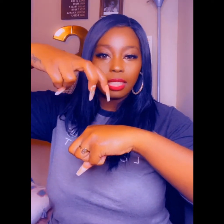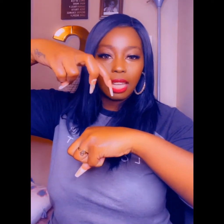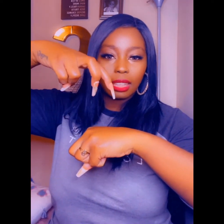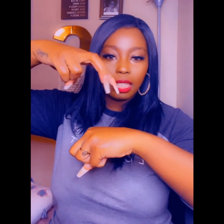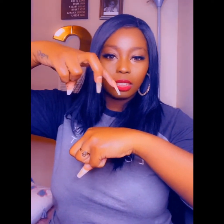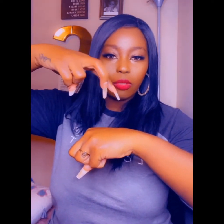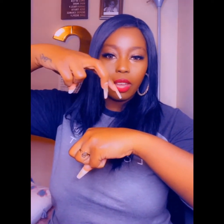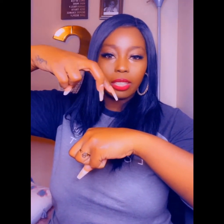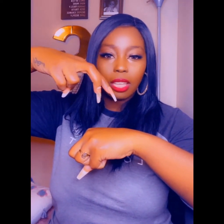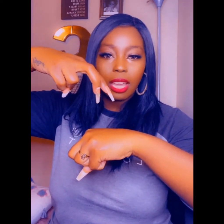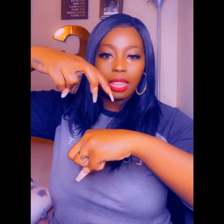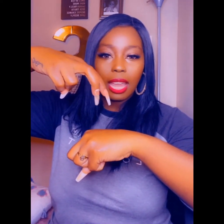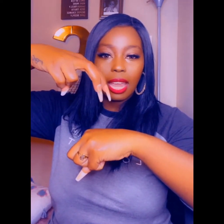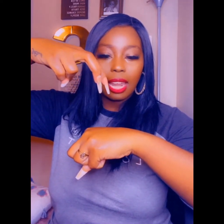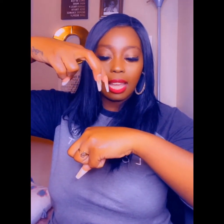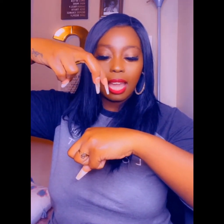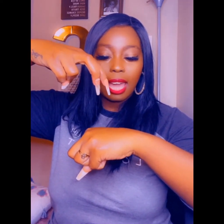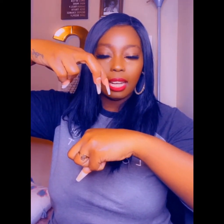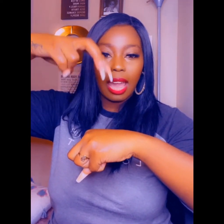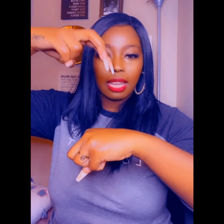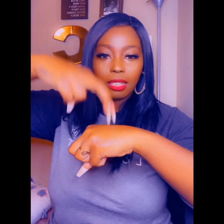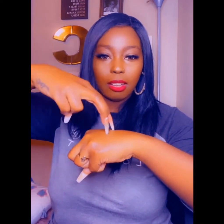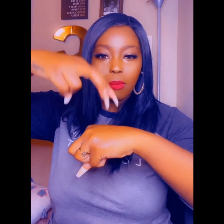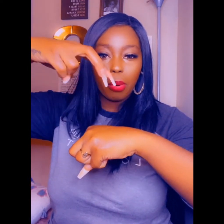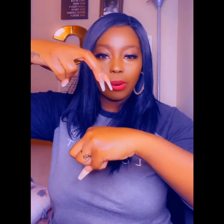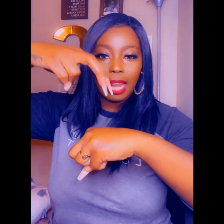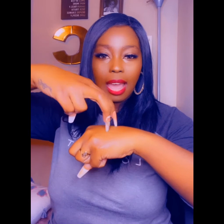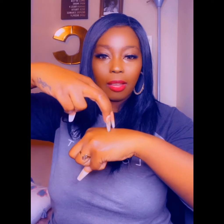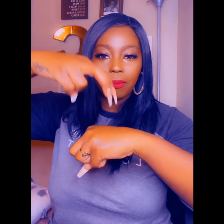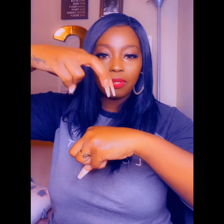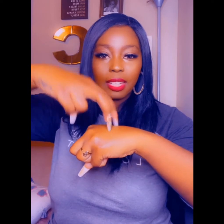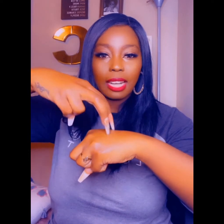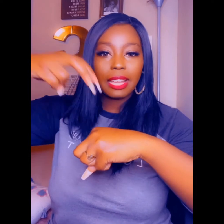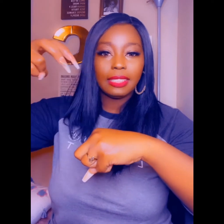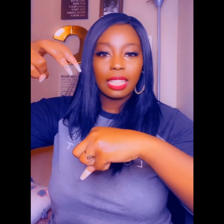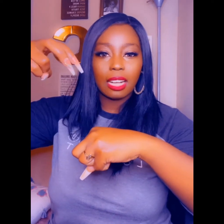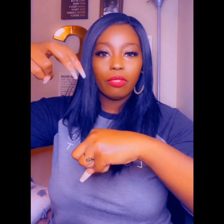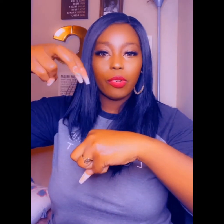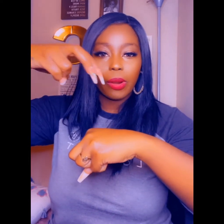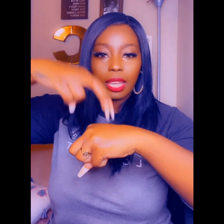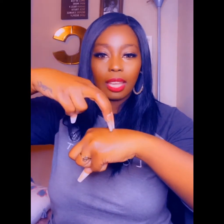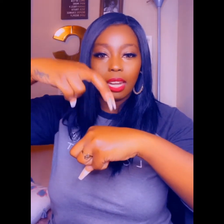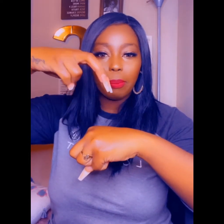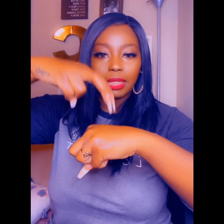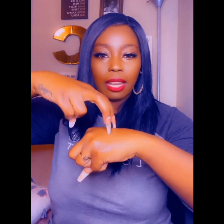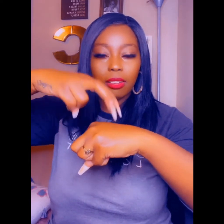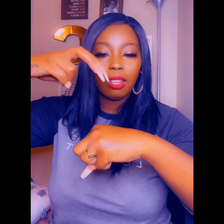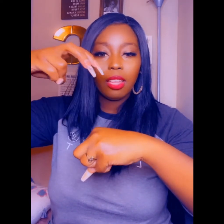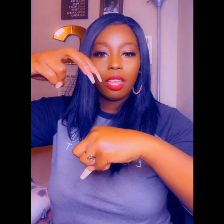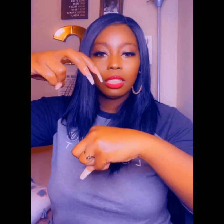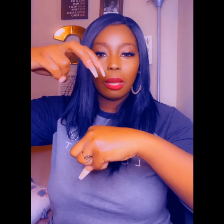take these 2 fingers on your other hand and kind of like poke down like you're sticking a fork in a potato. So